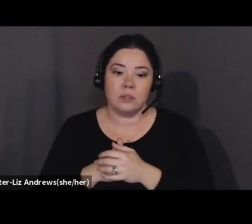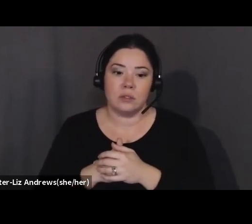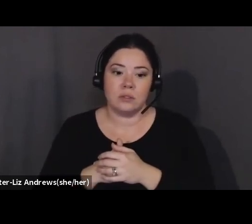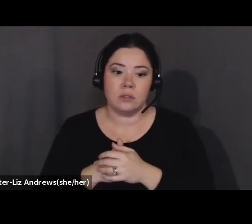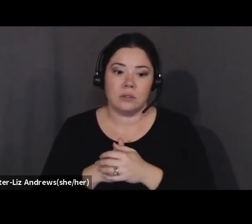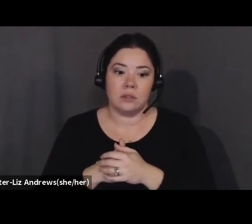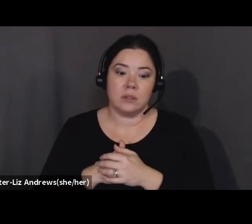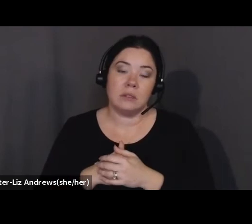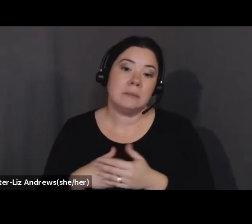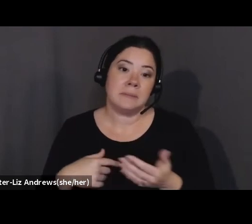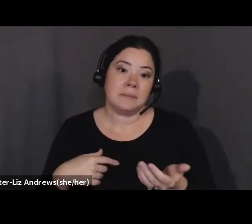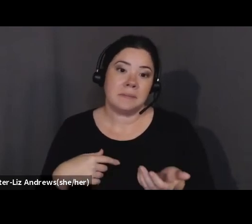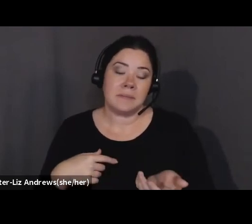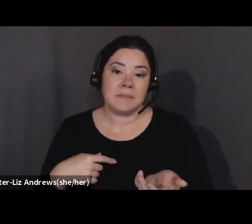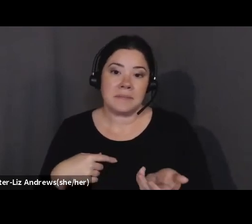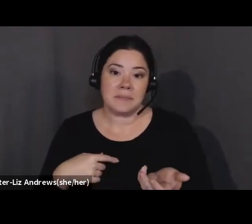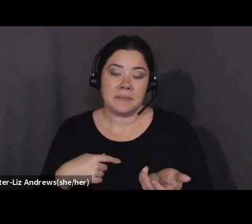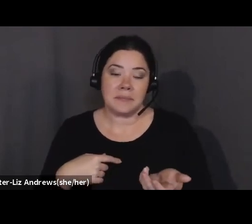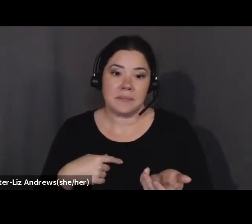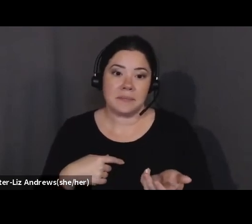I would say that